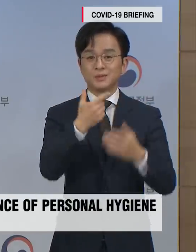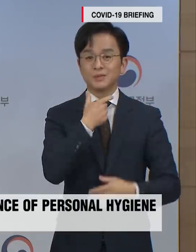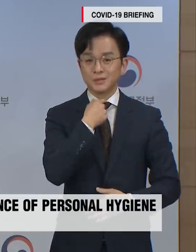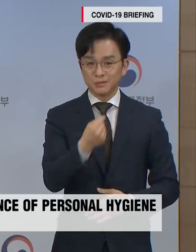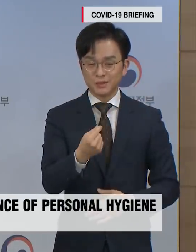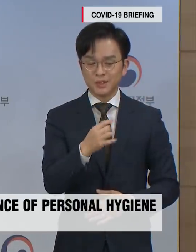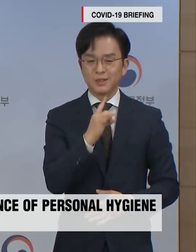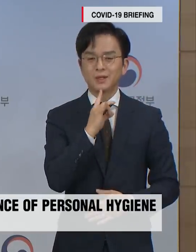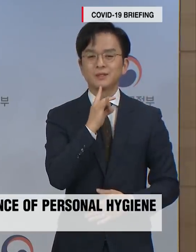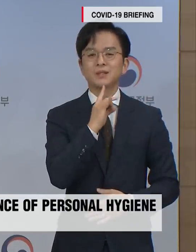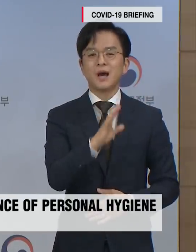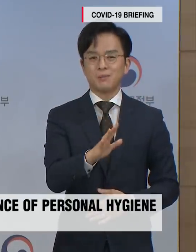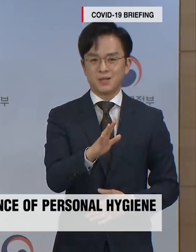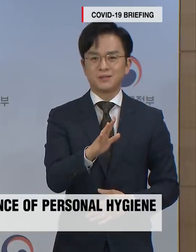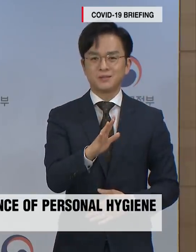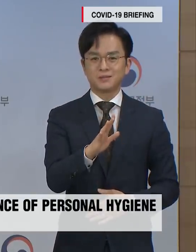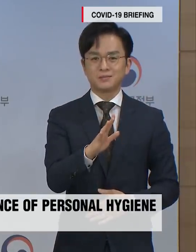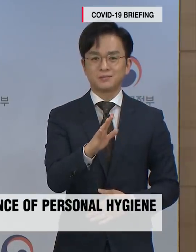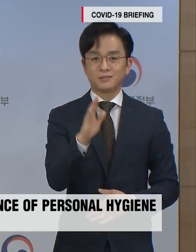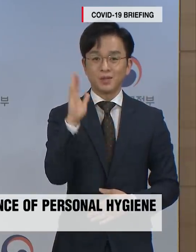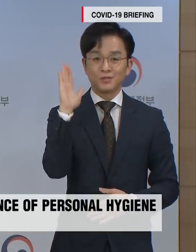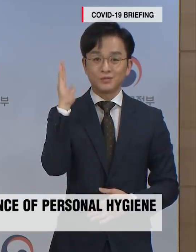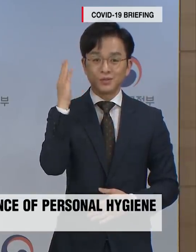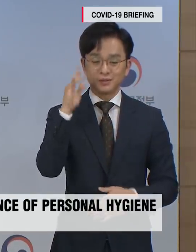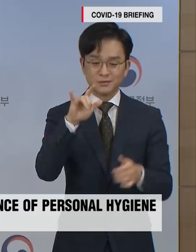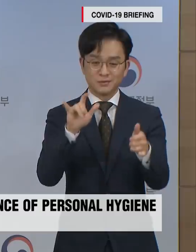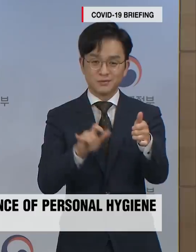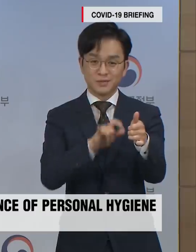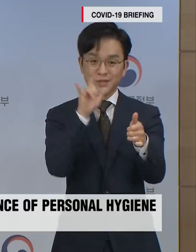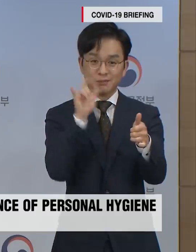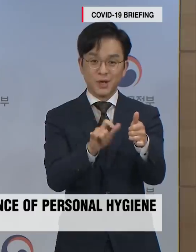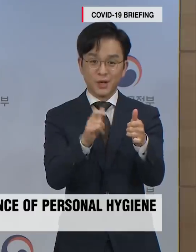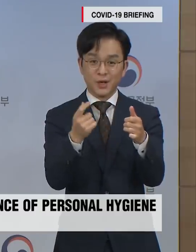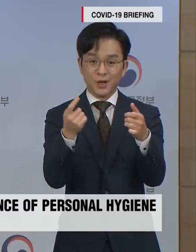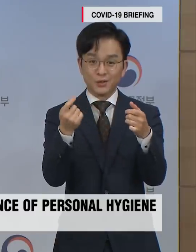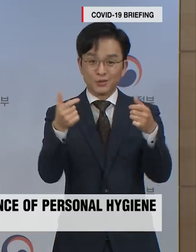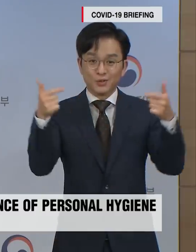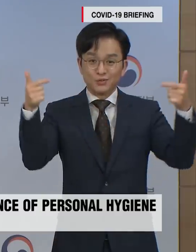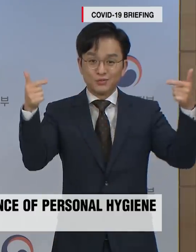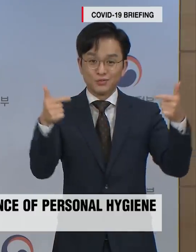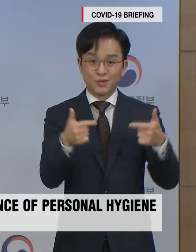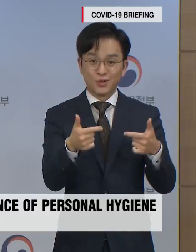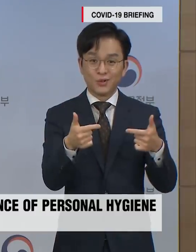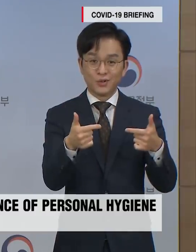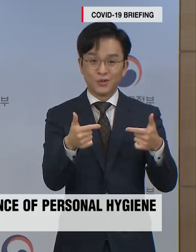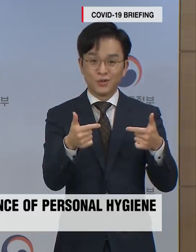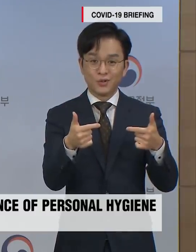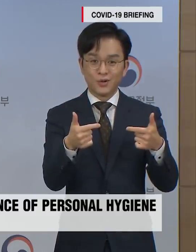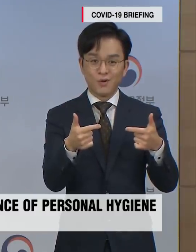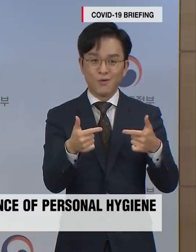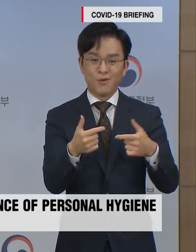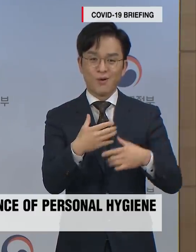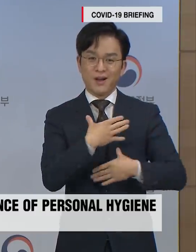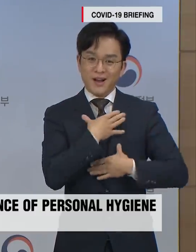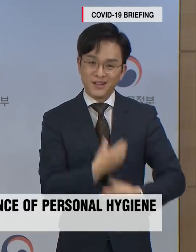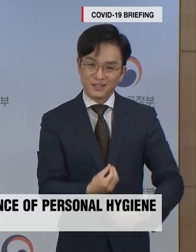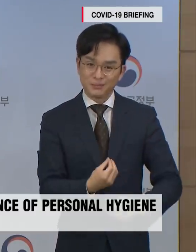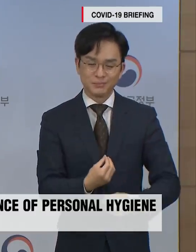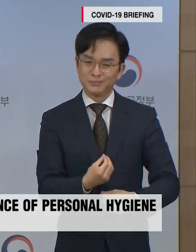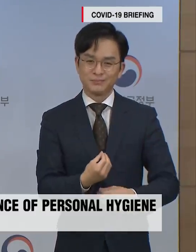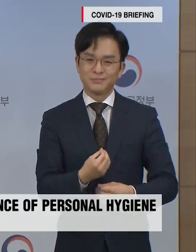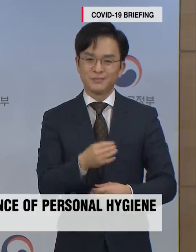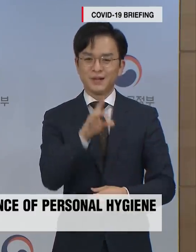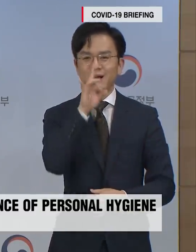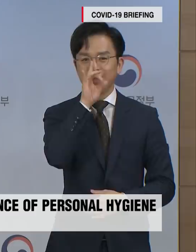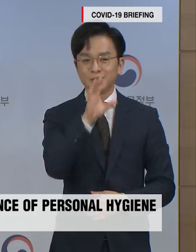citizens. However, despite this, we should not be optimistic about the decrease in the number